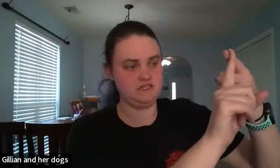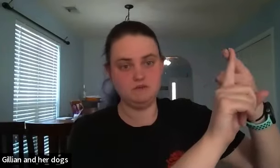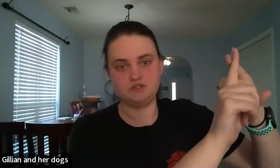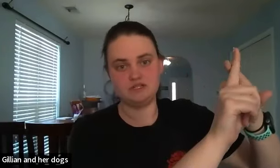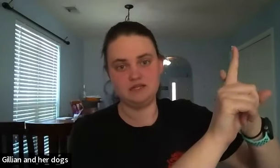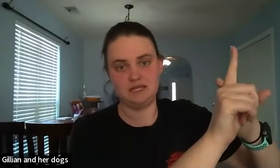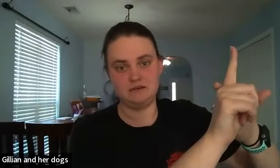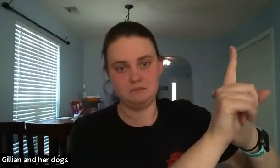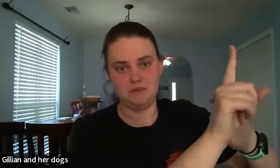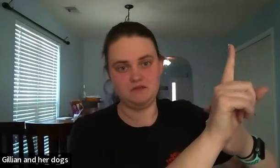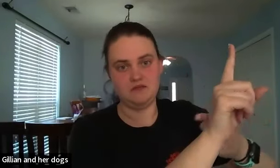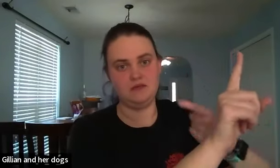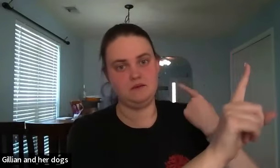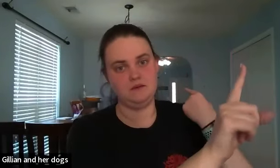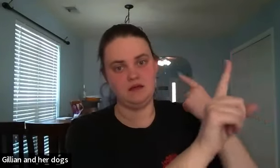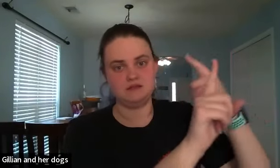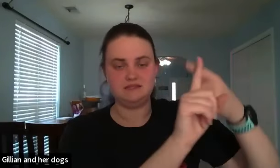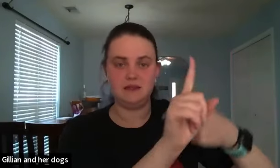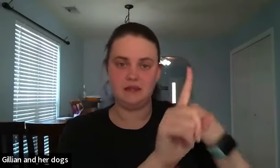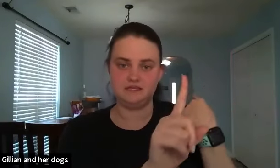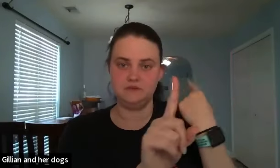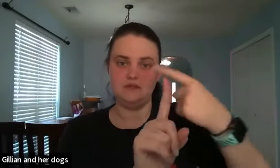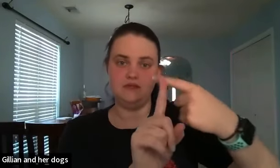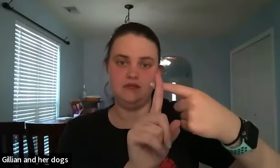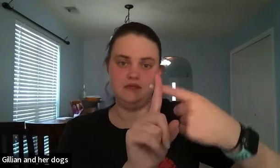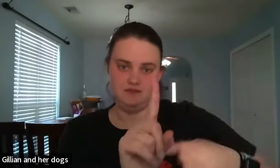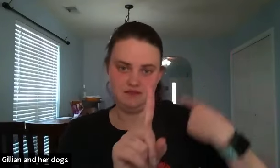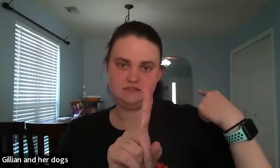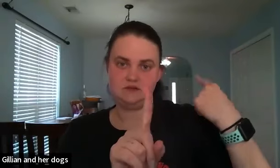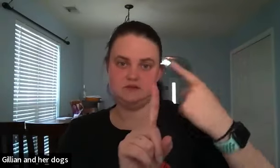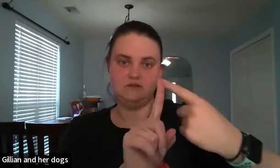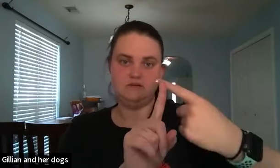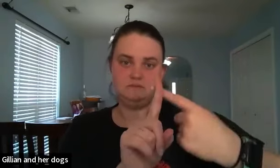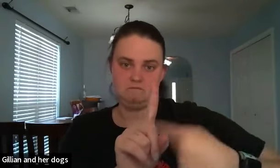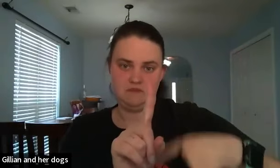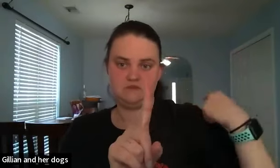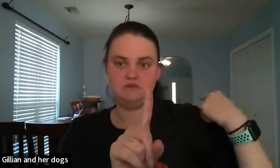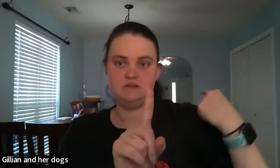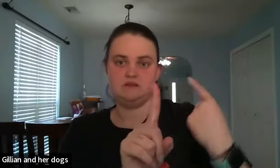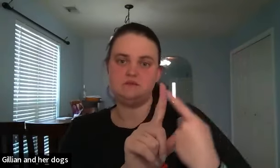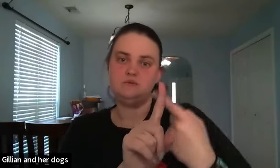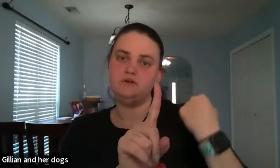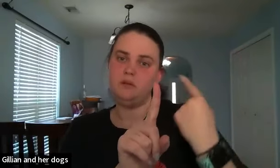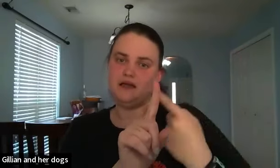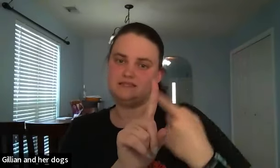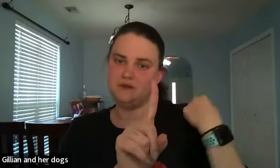same motion. Month, last, last month, last month, last month. Some people go last